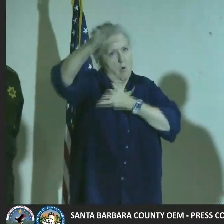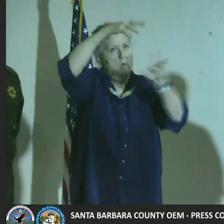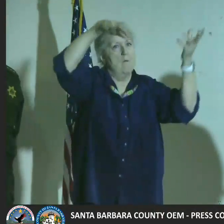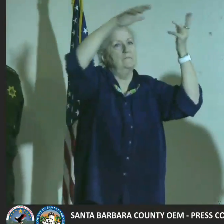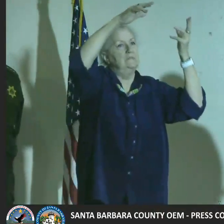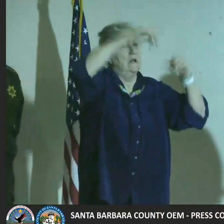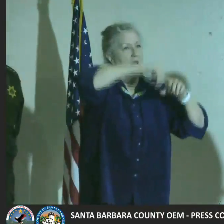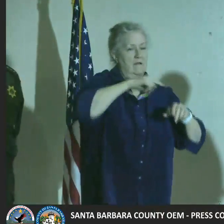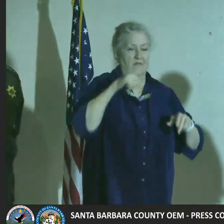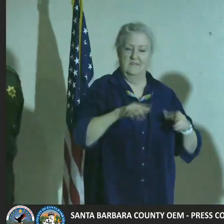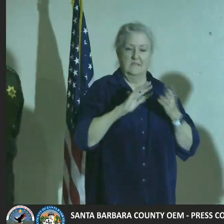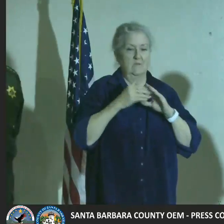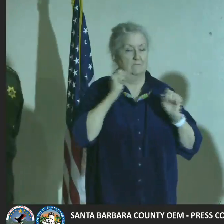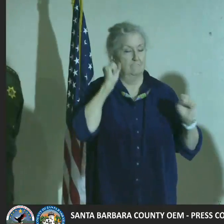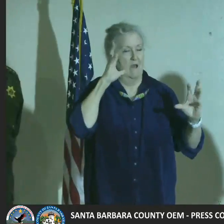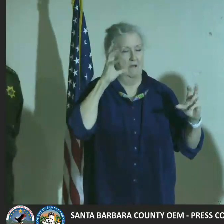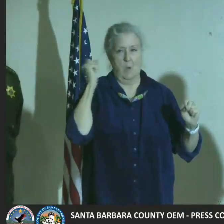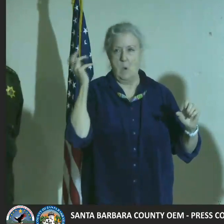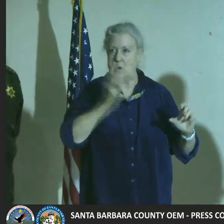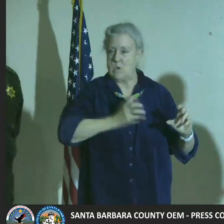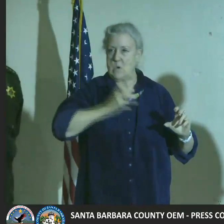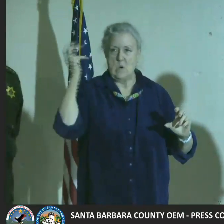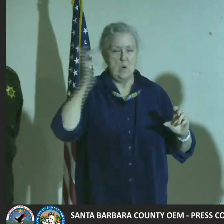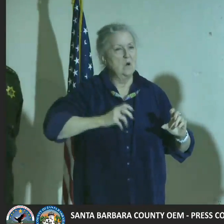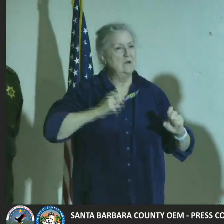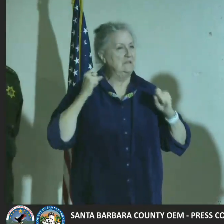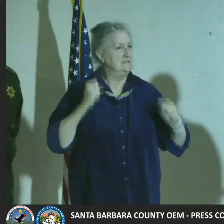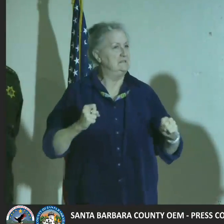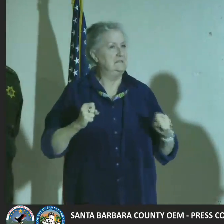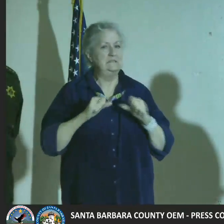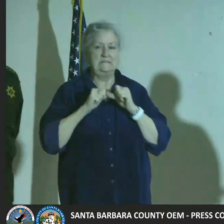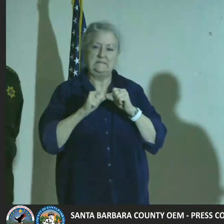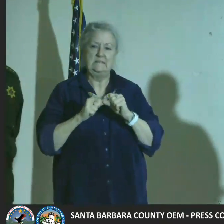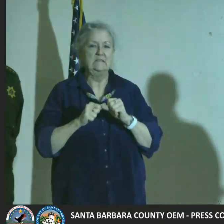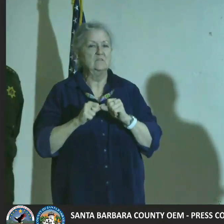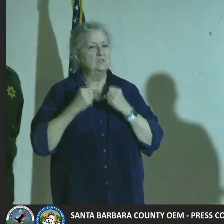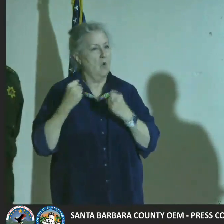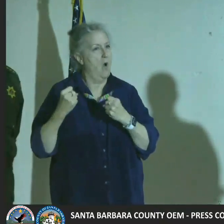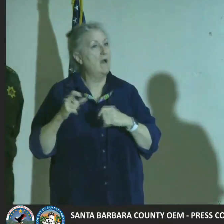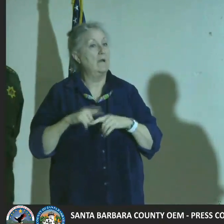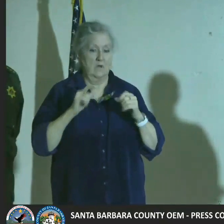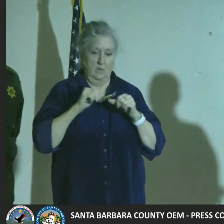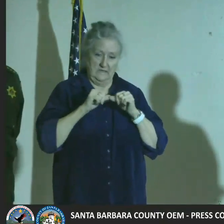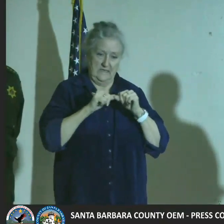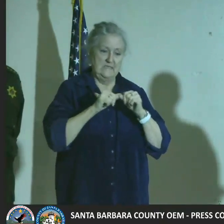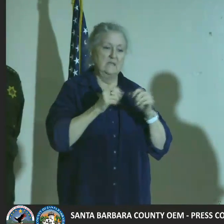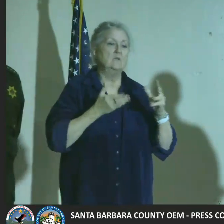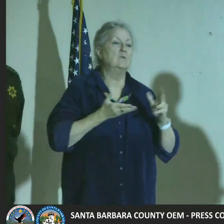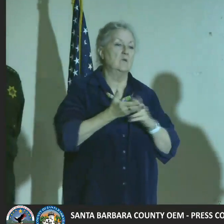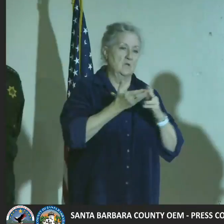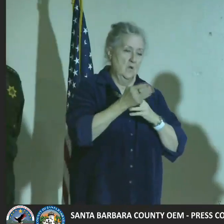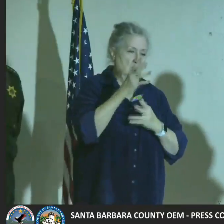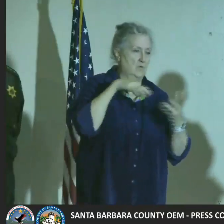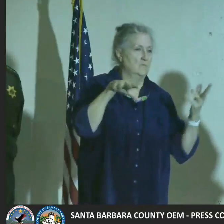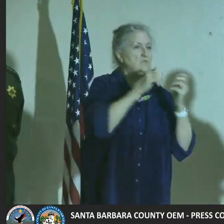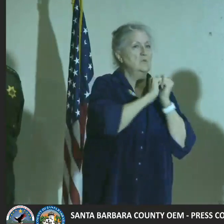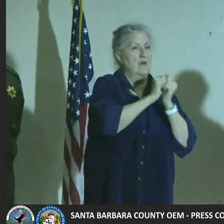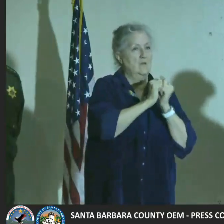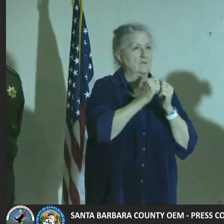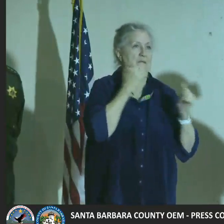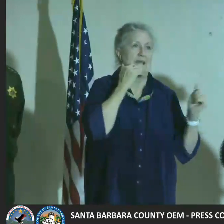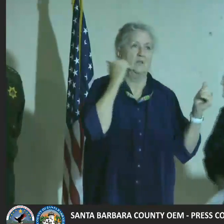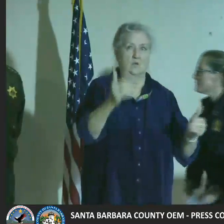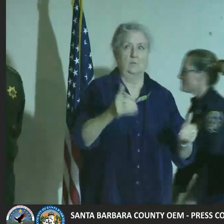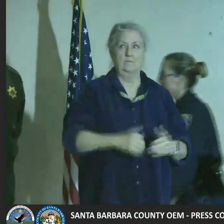absolutely amazing and extremely resilient, and we will continue to get through these storms together. Thank you.